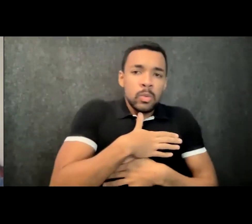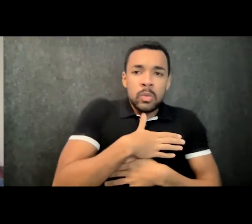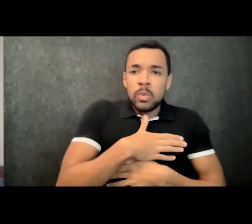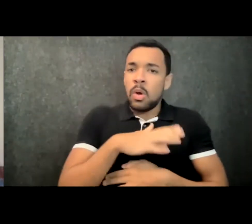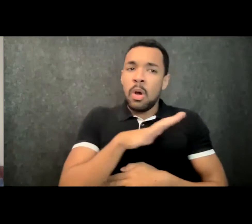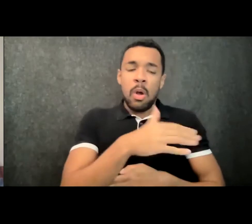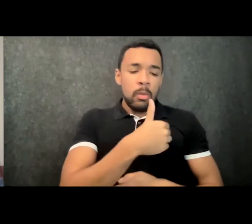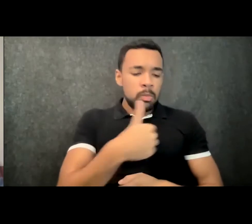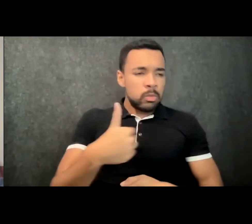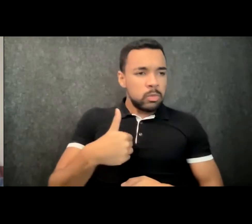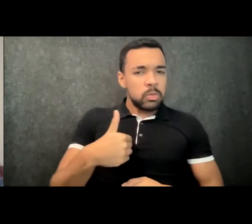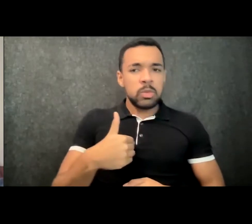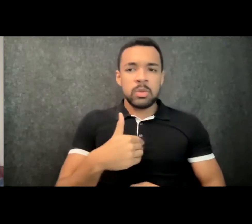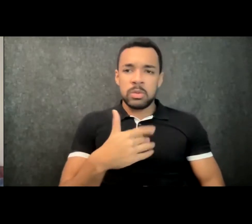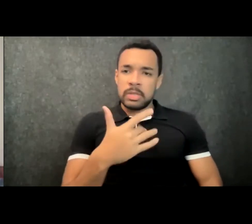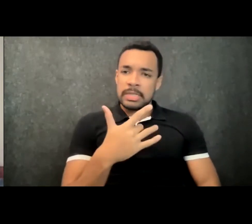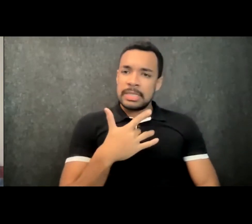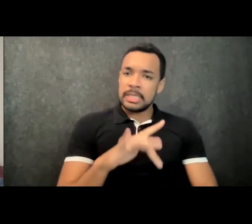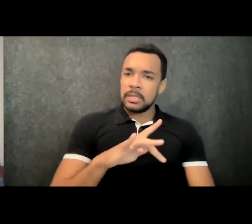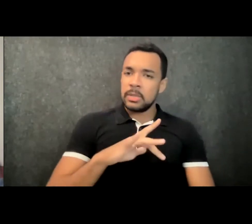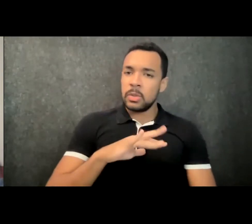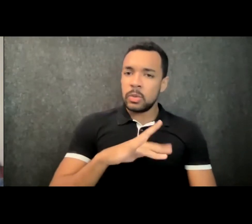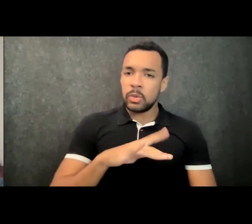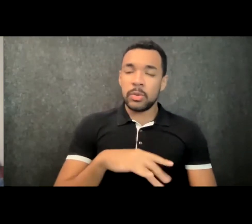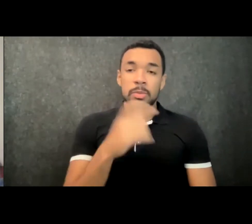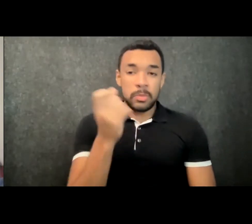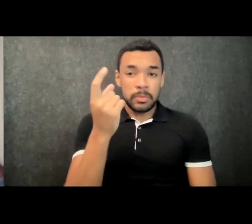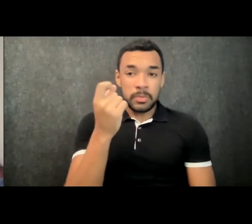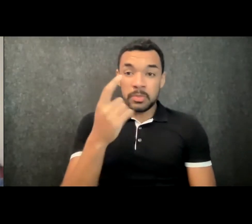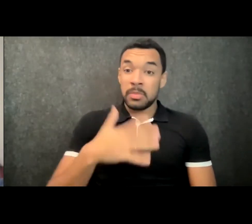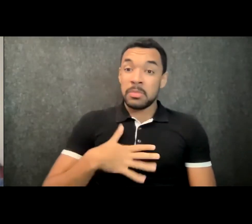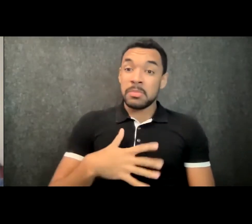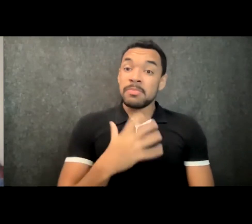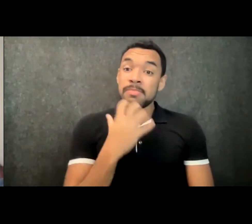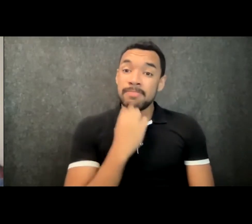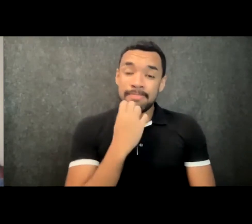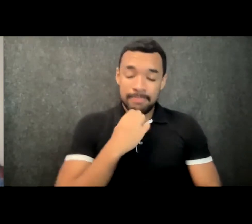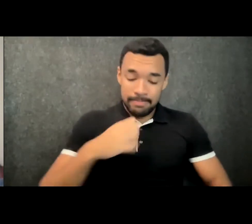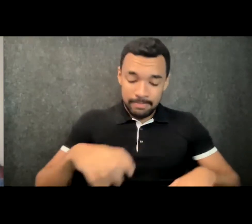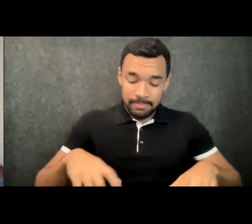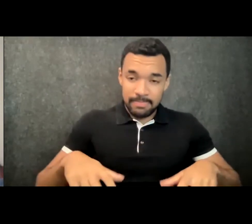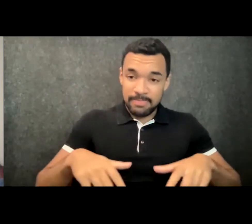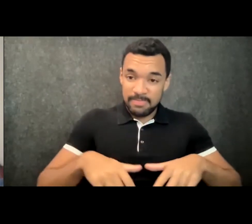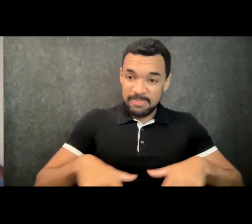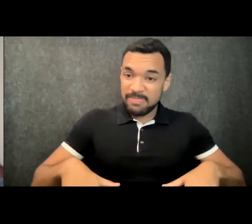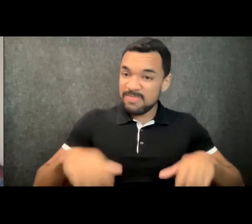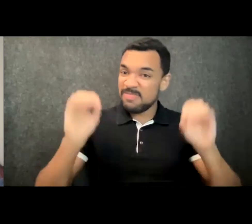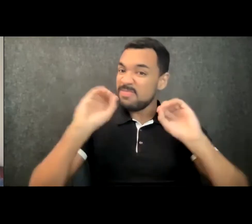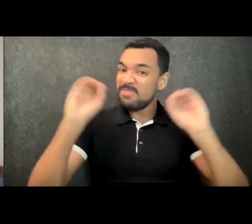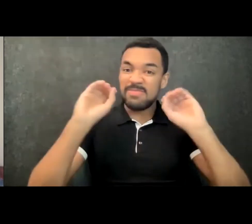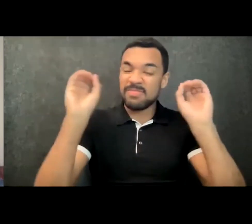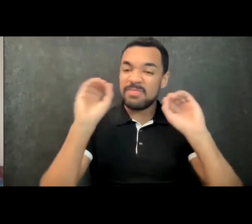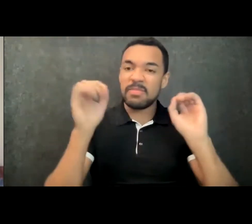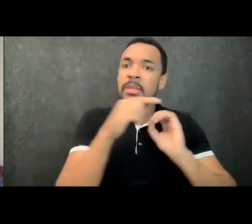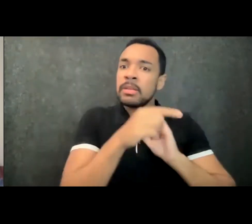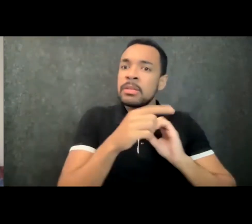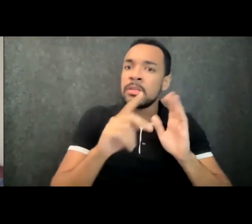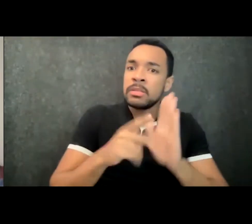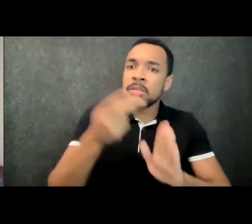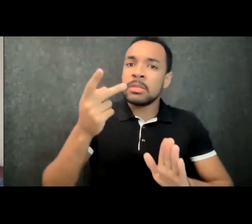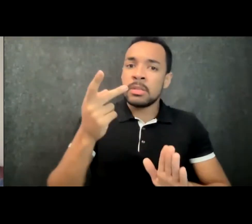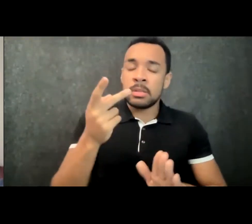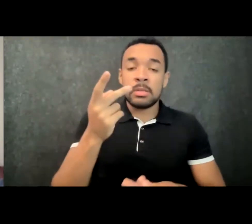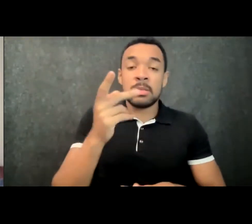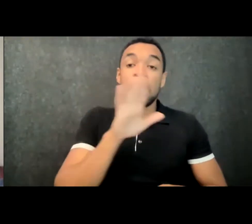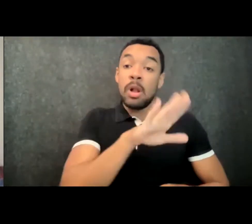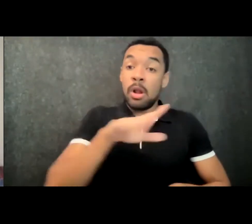wear panties. She wears two at once. In her purse, there is always lip gloss. In my purse, I carry